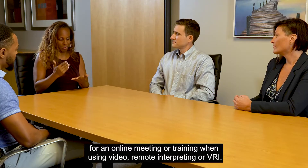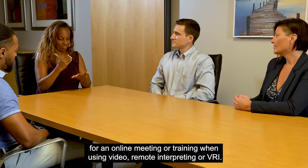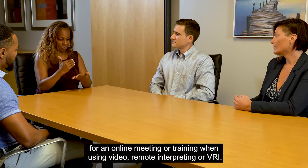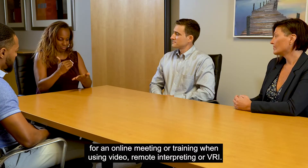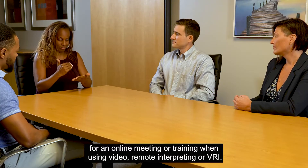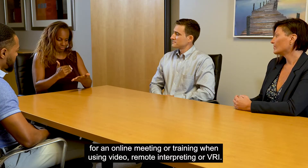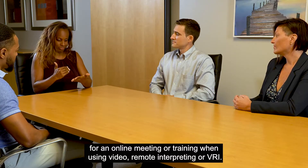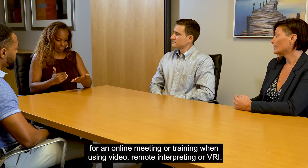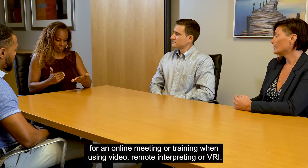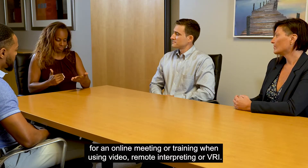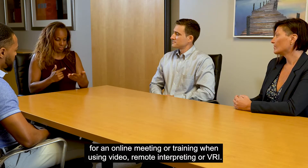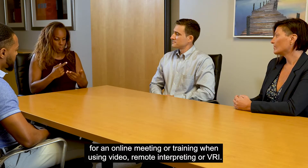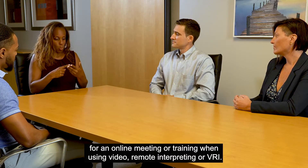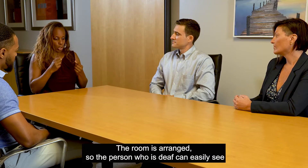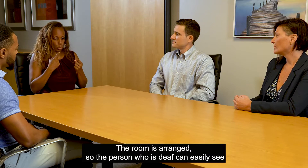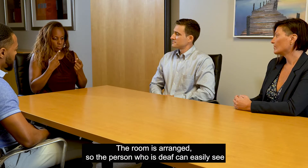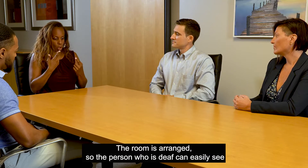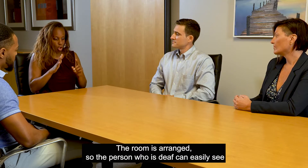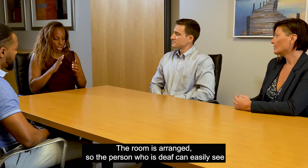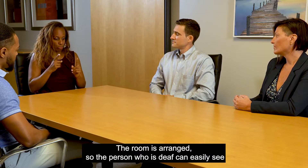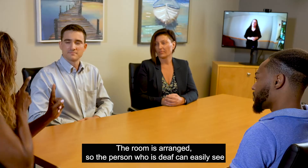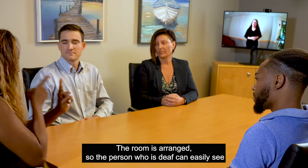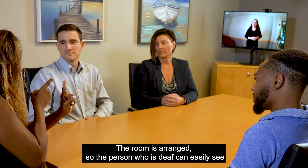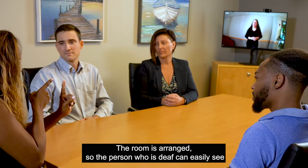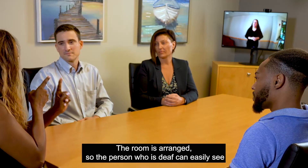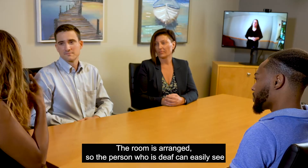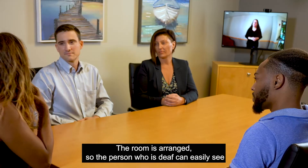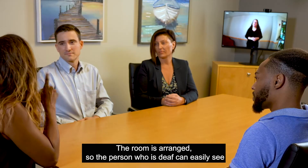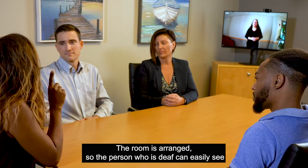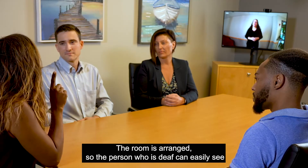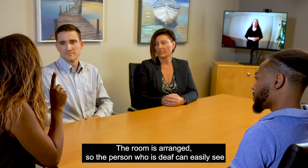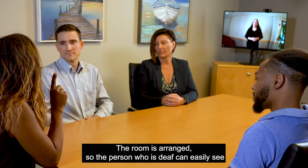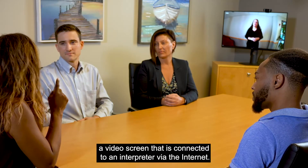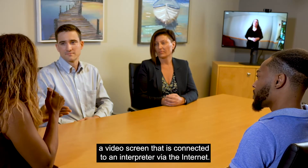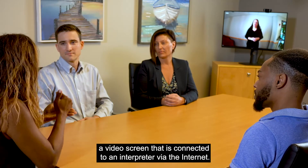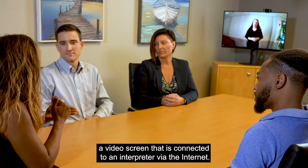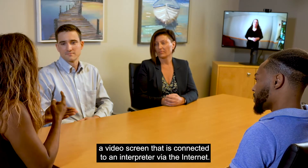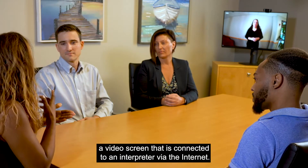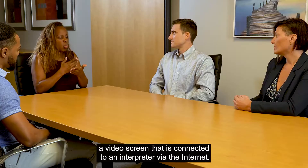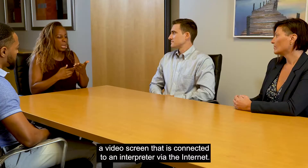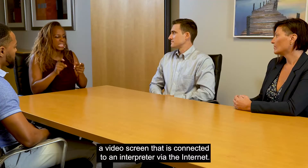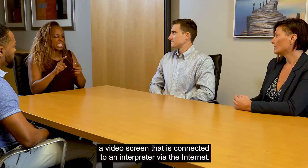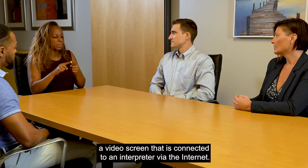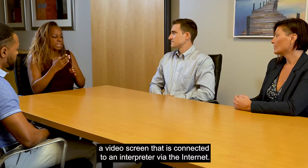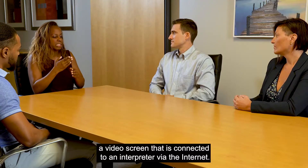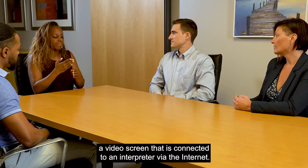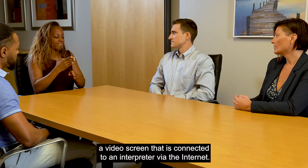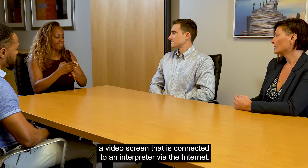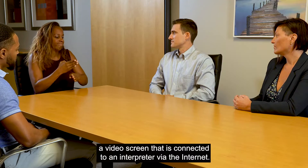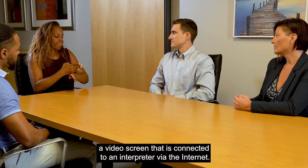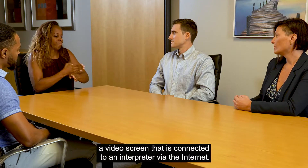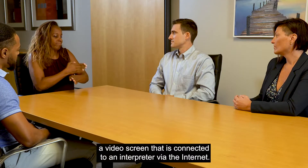Video Remote Interpreting, or VRI, the room is arranged so the person who is deaf can easily see a video screen that is connected to